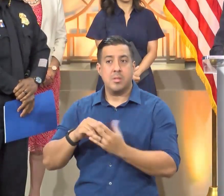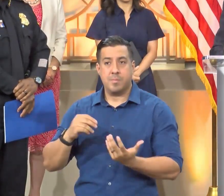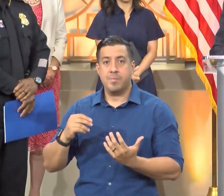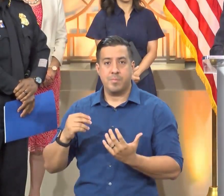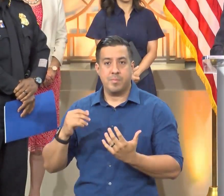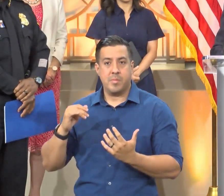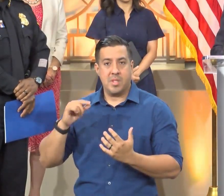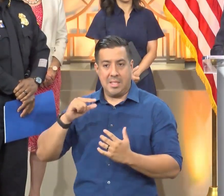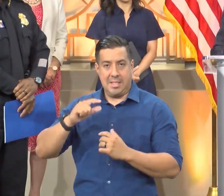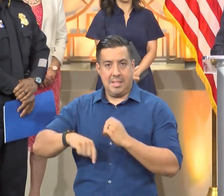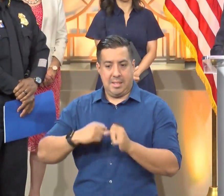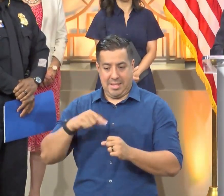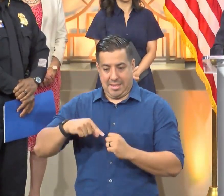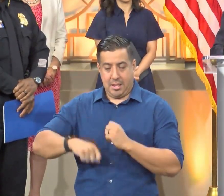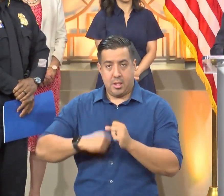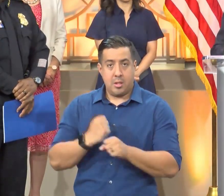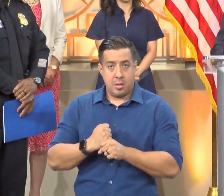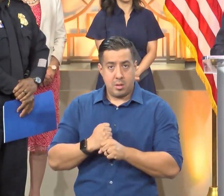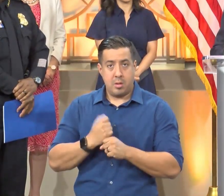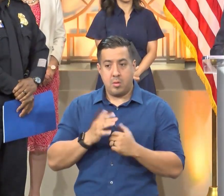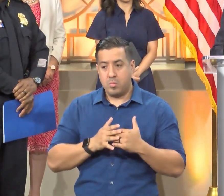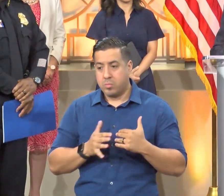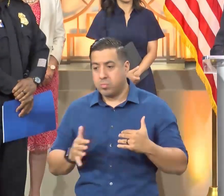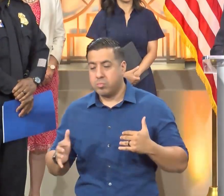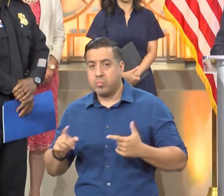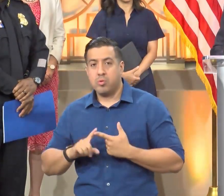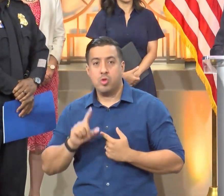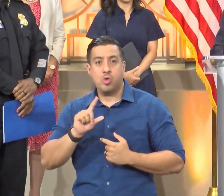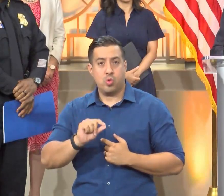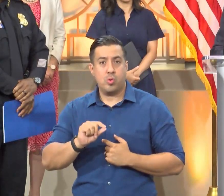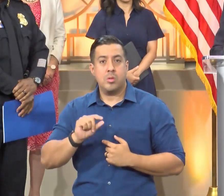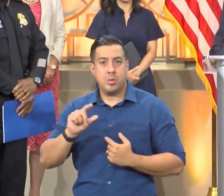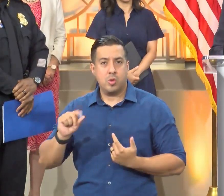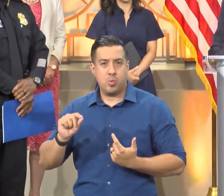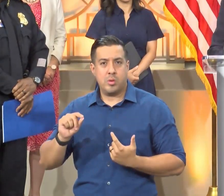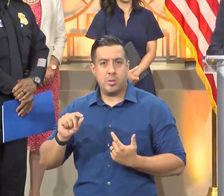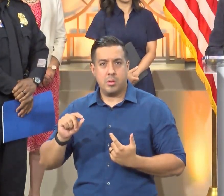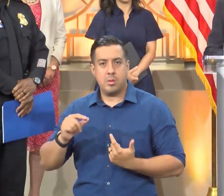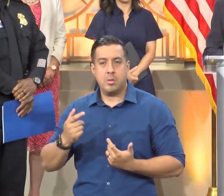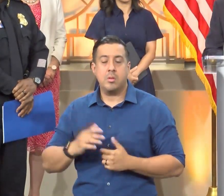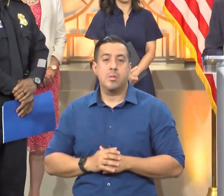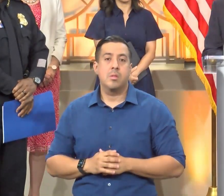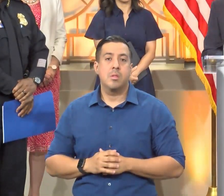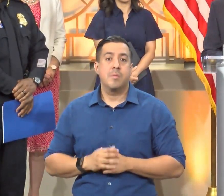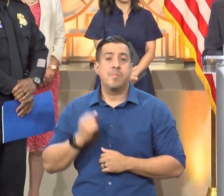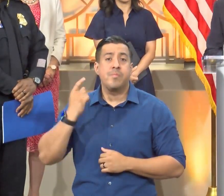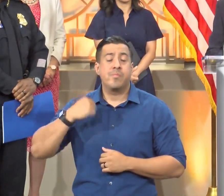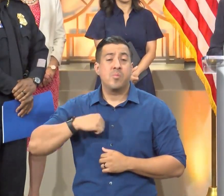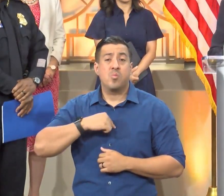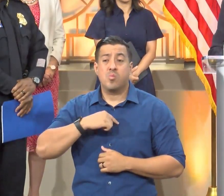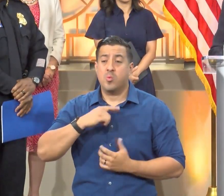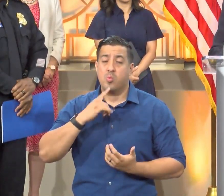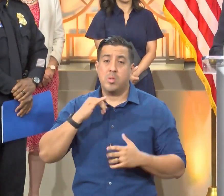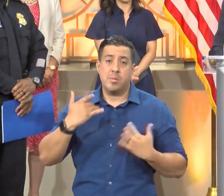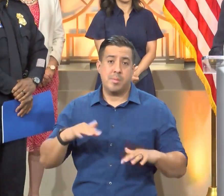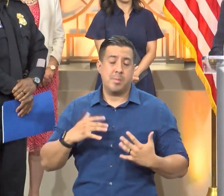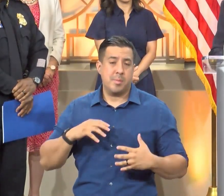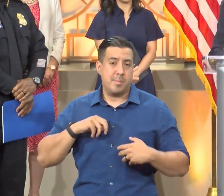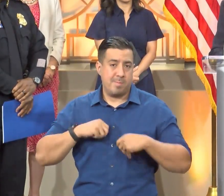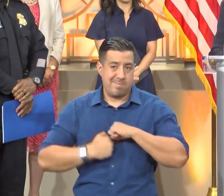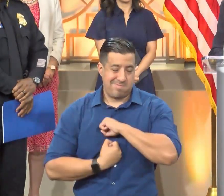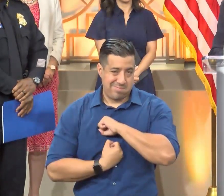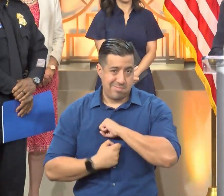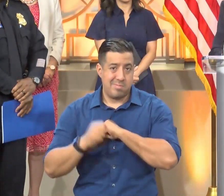in this entire year and even going into 2020. This week has been especially heartbreaking because some